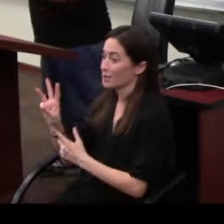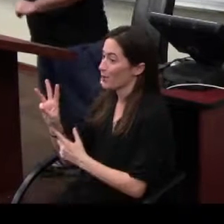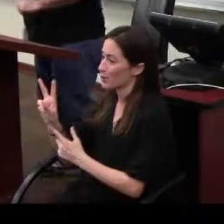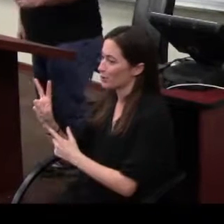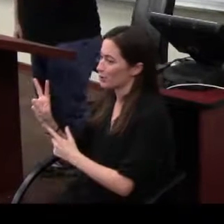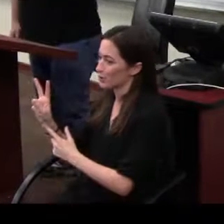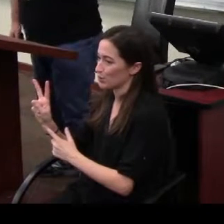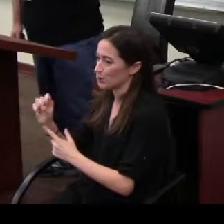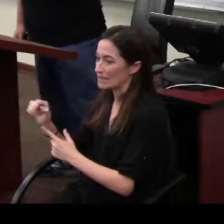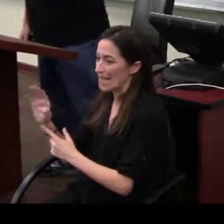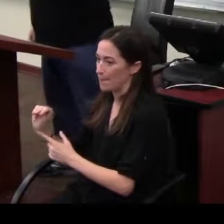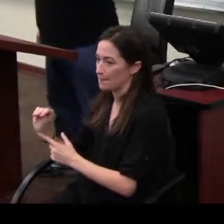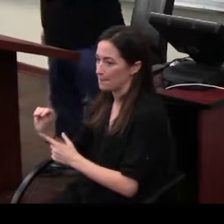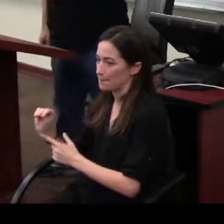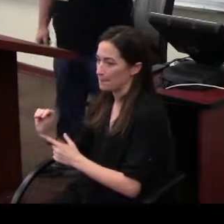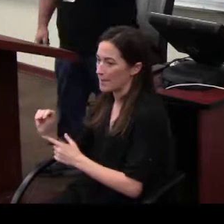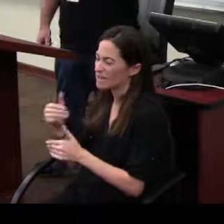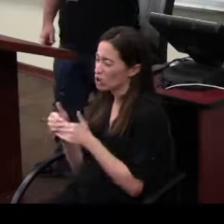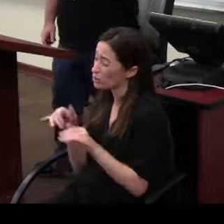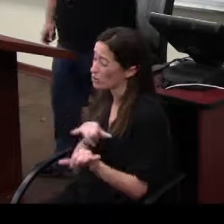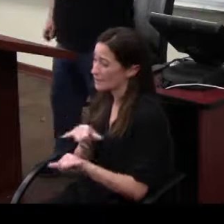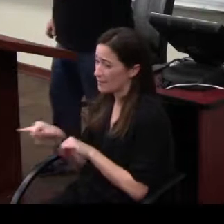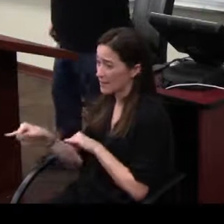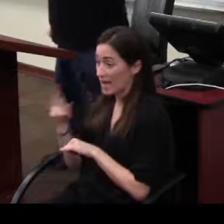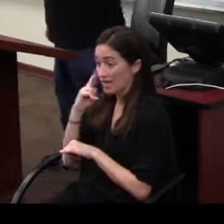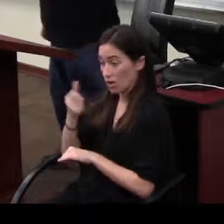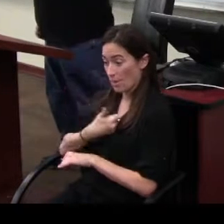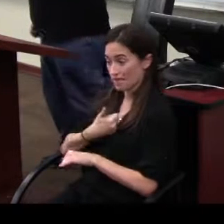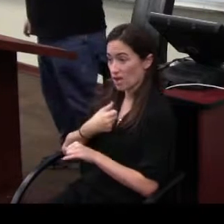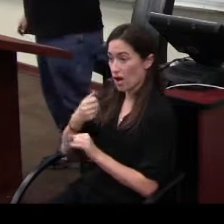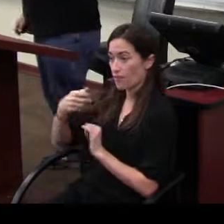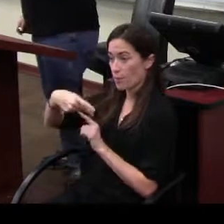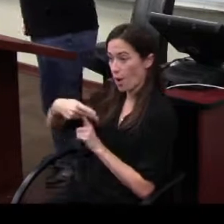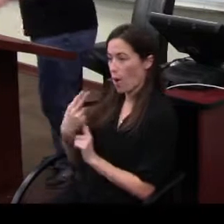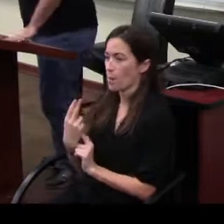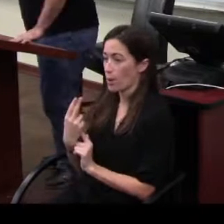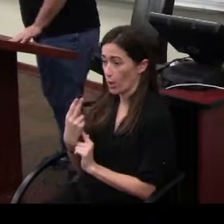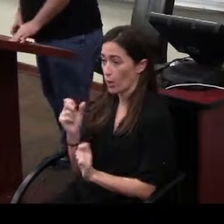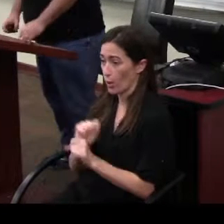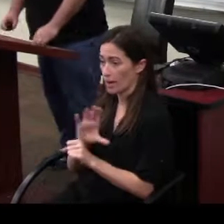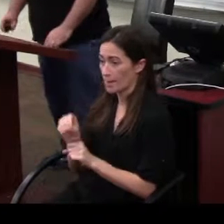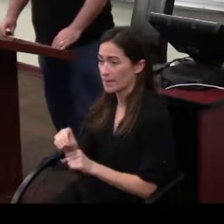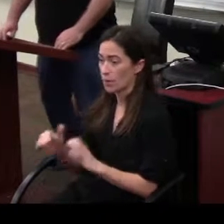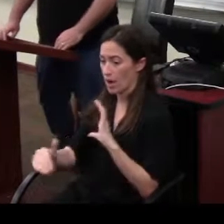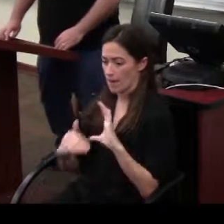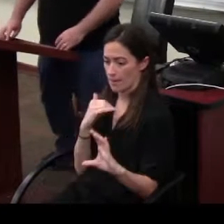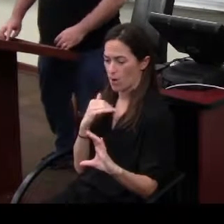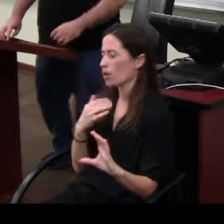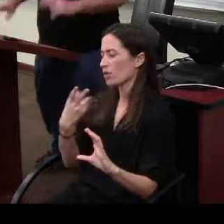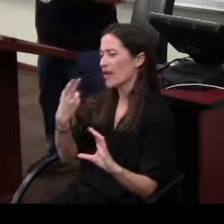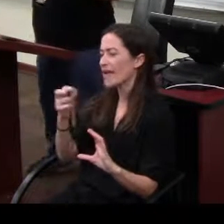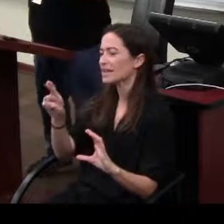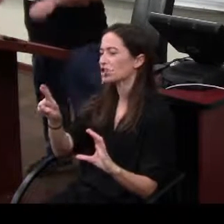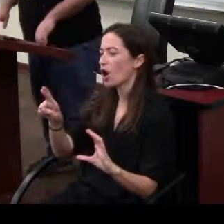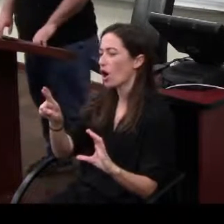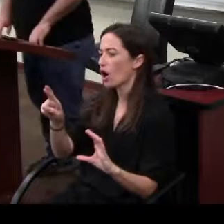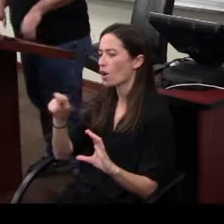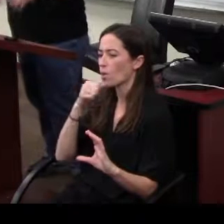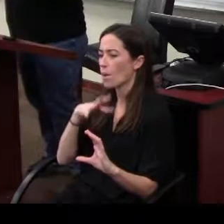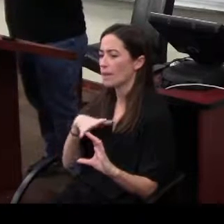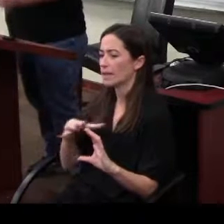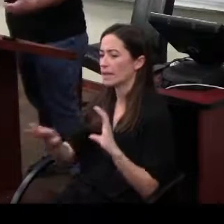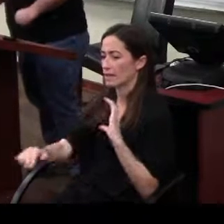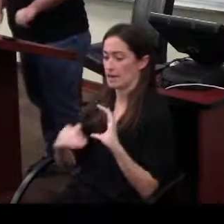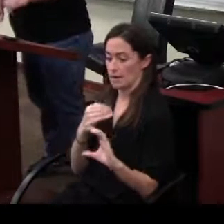is very close to the same thing. And I saw this myself in a company I was at in Palm Harbor. We get an email, our HR gal gets an email from the president of the